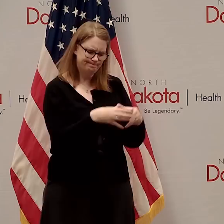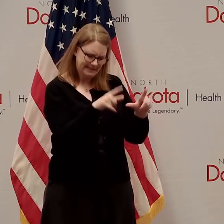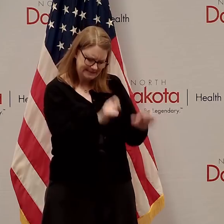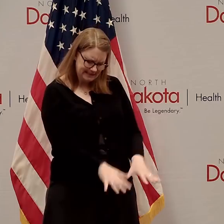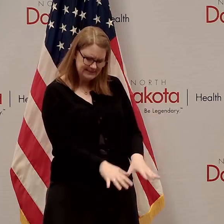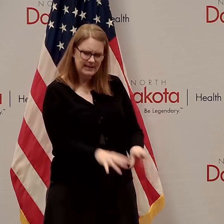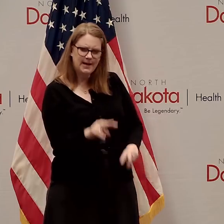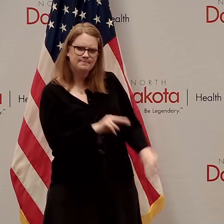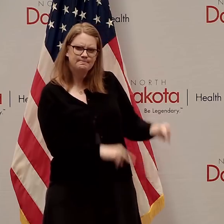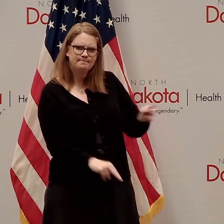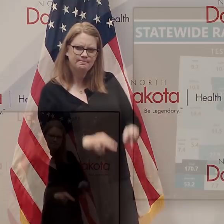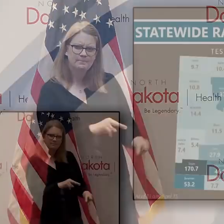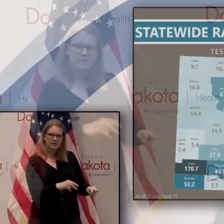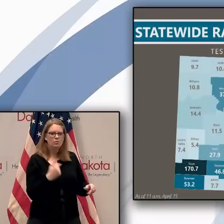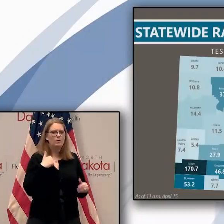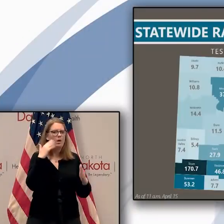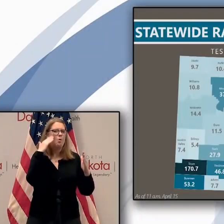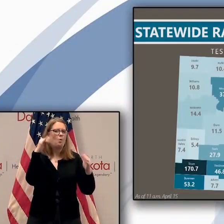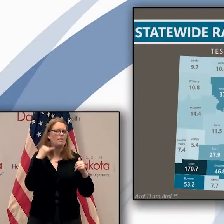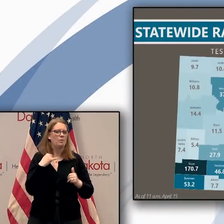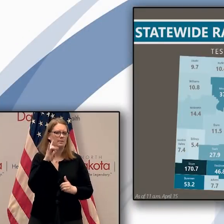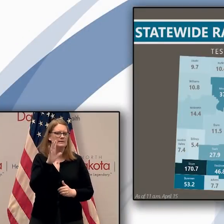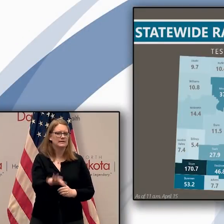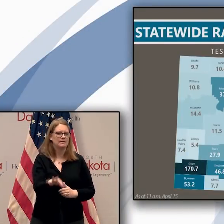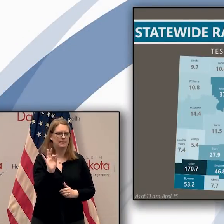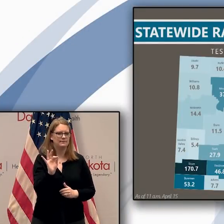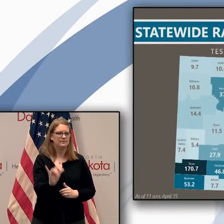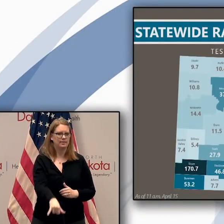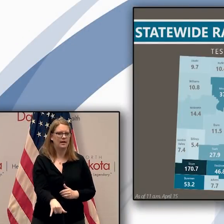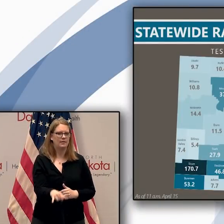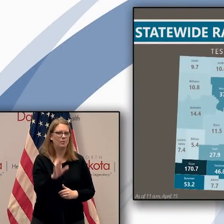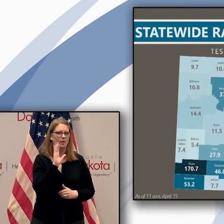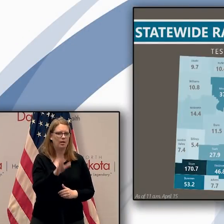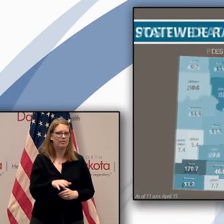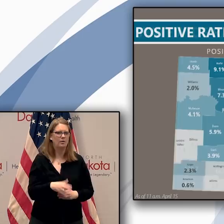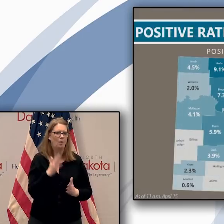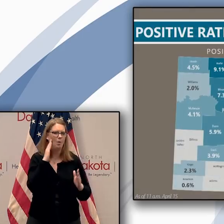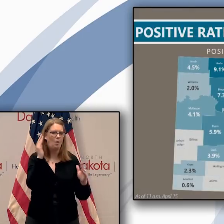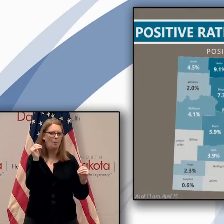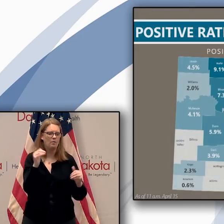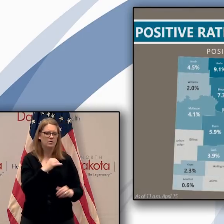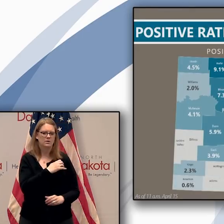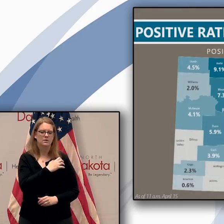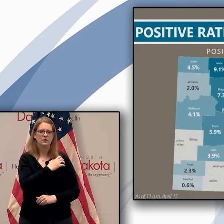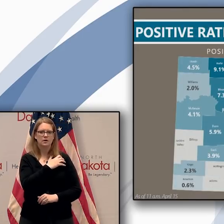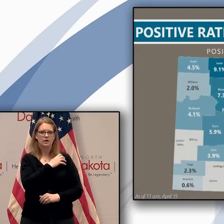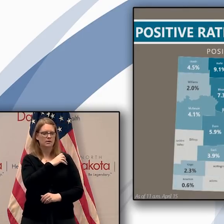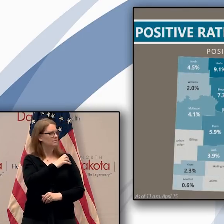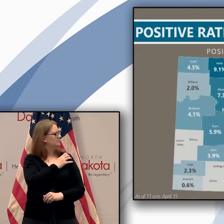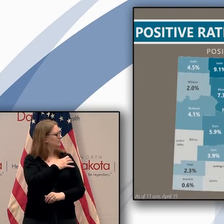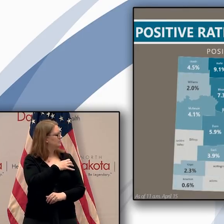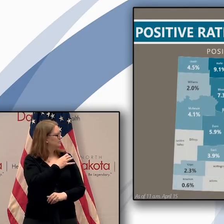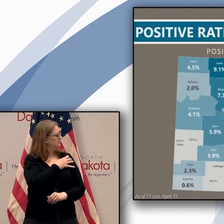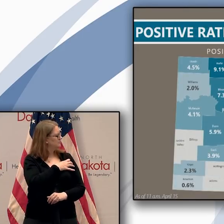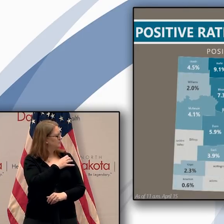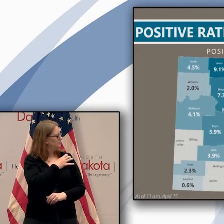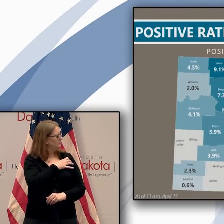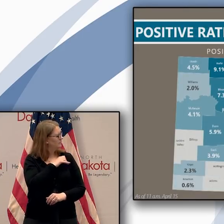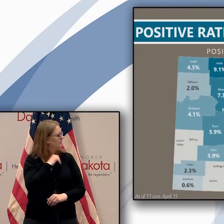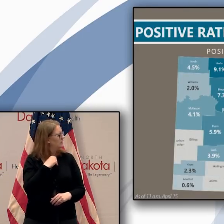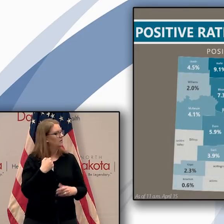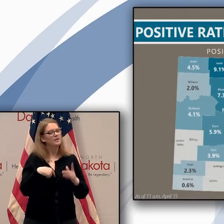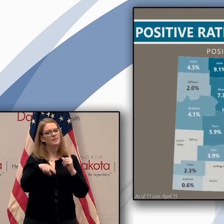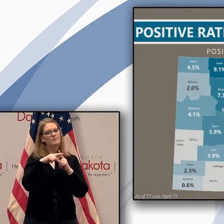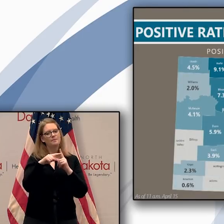into that group that's selected for that. On the next slide, again, when we take on the